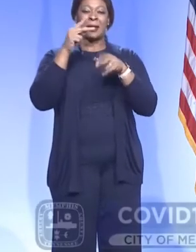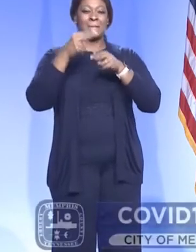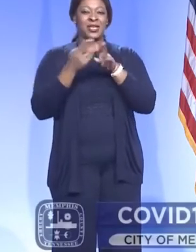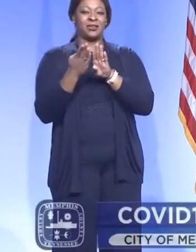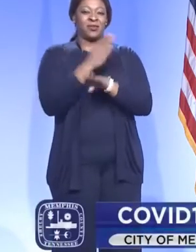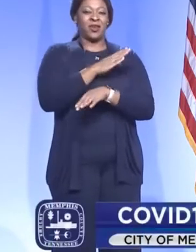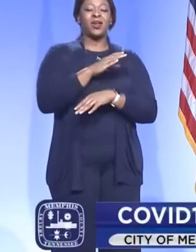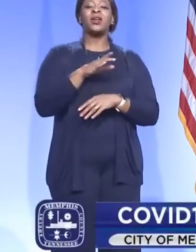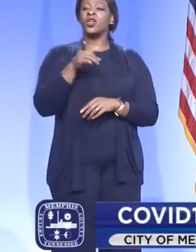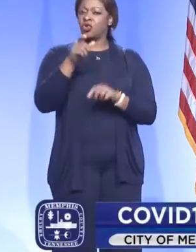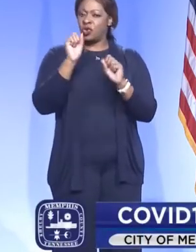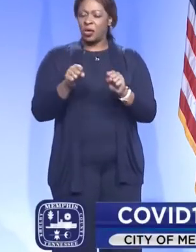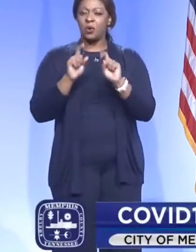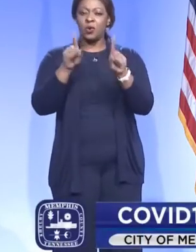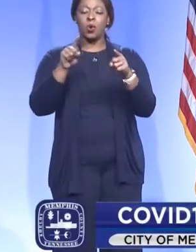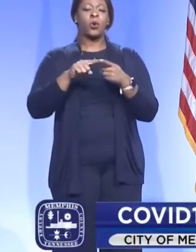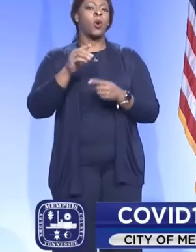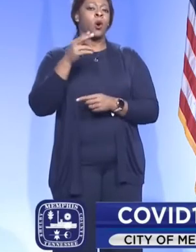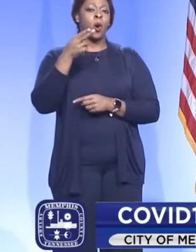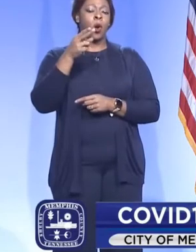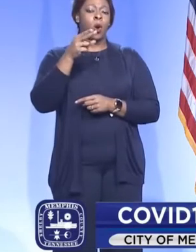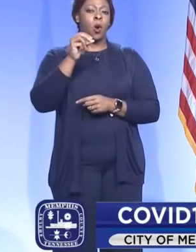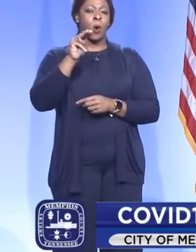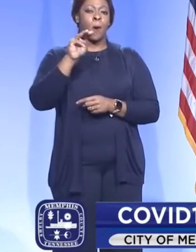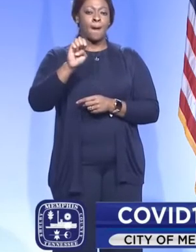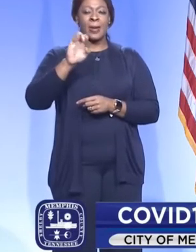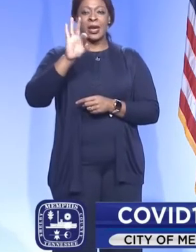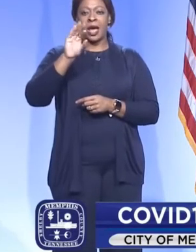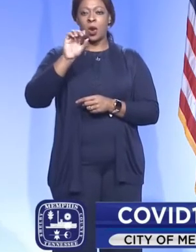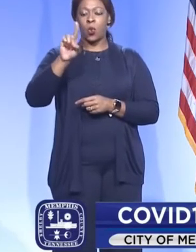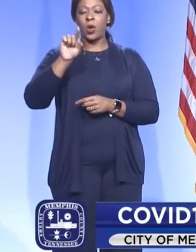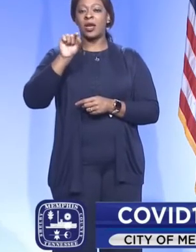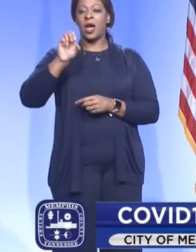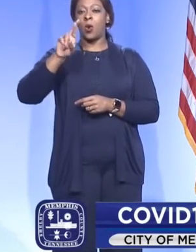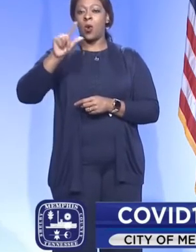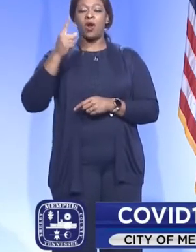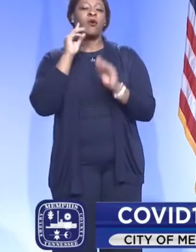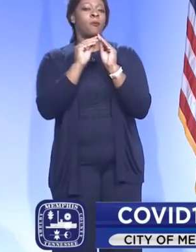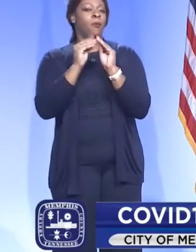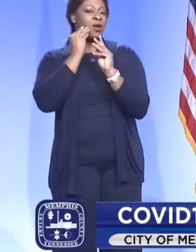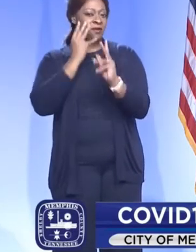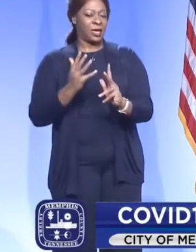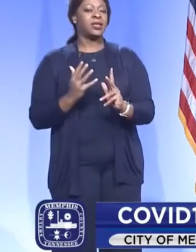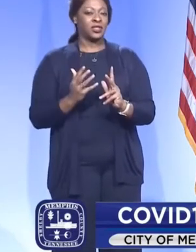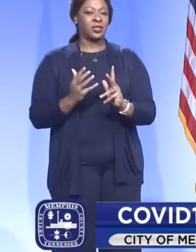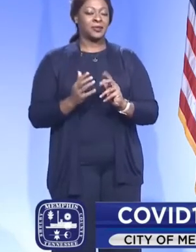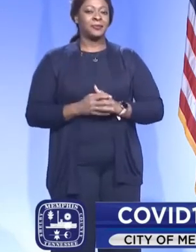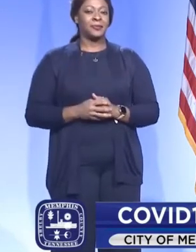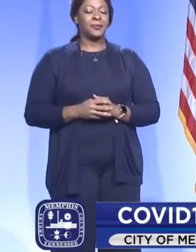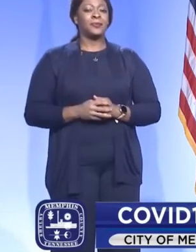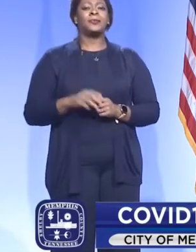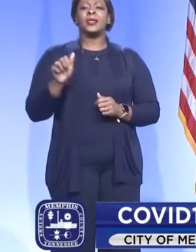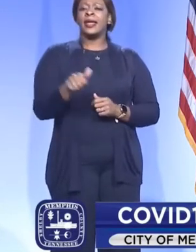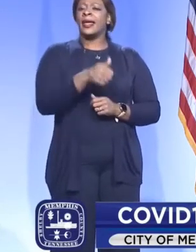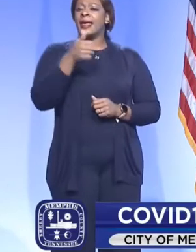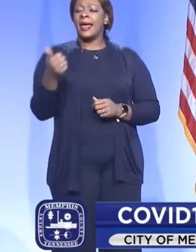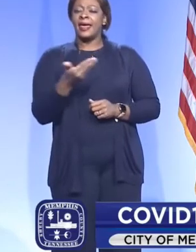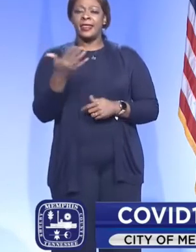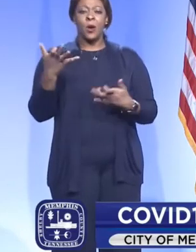mention, and others like the Eviction Settlement Fund that can help you during this time to get stabilized. If you want